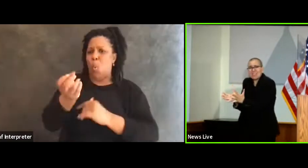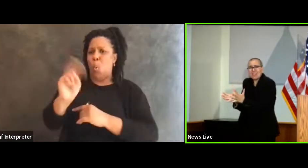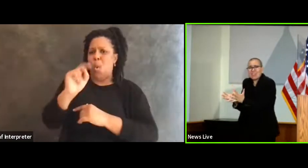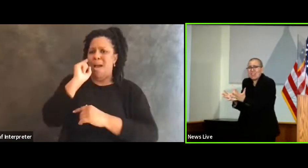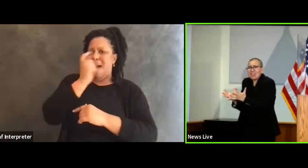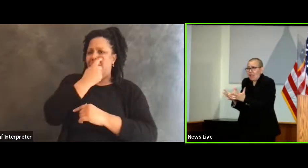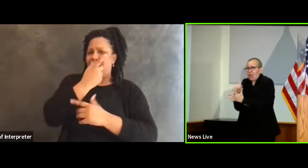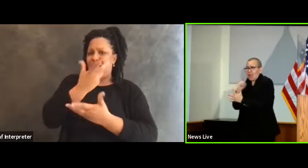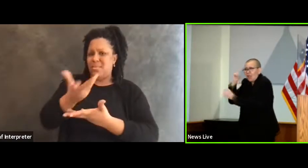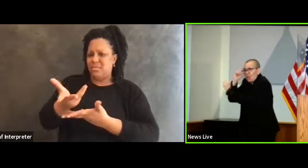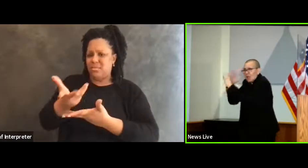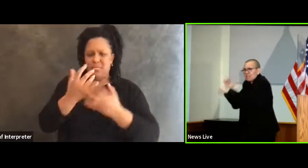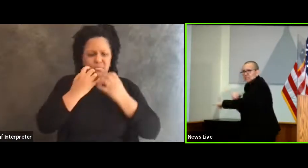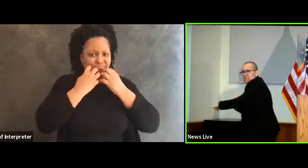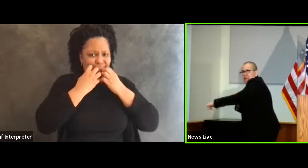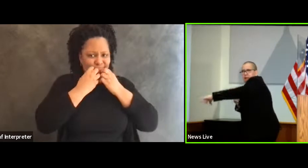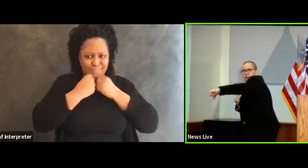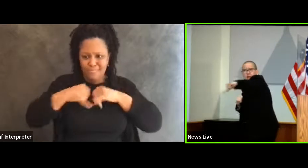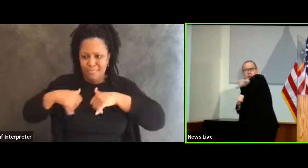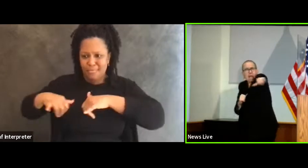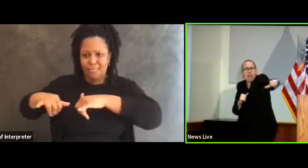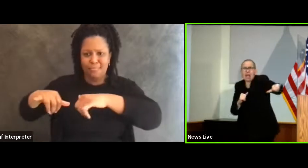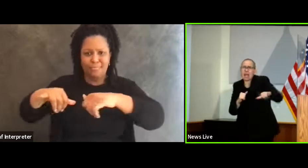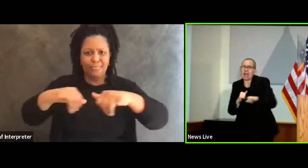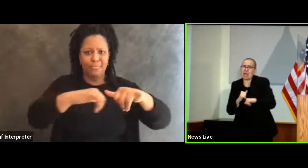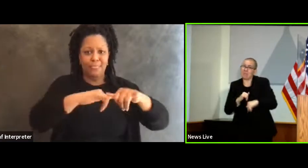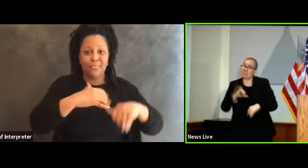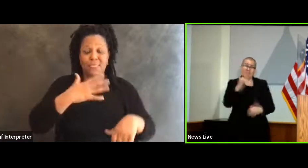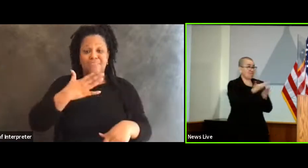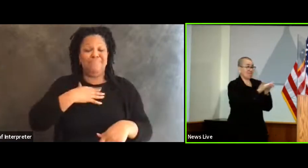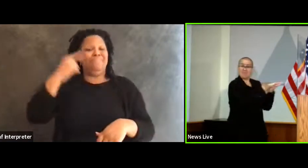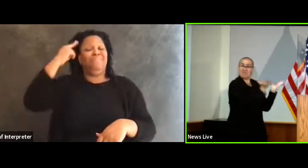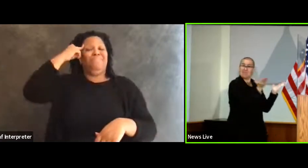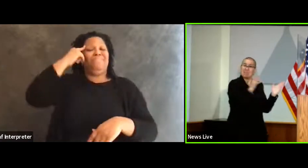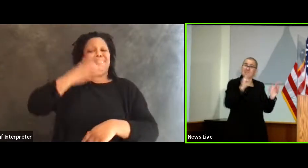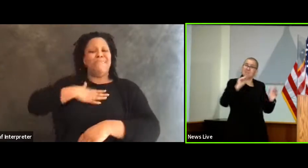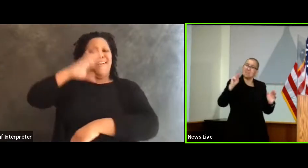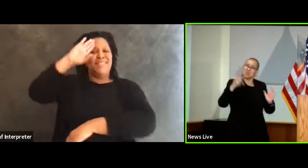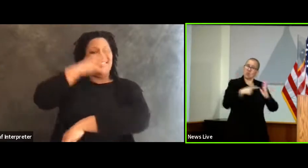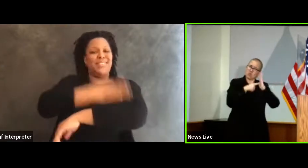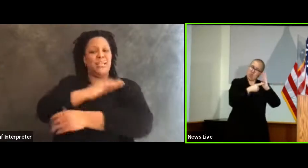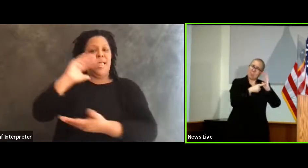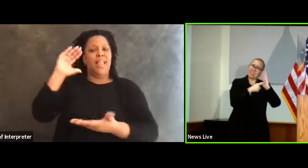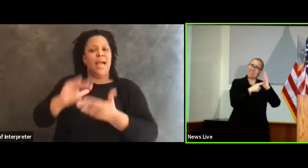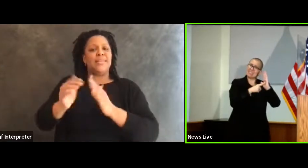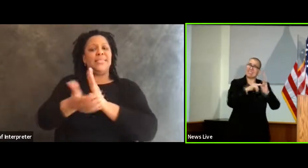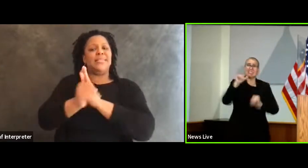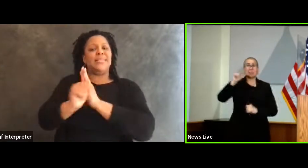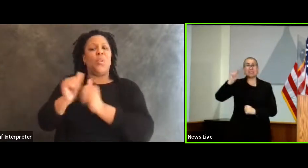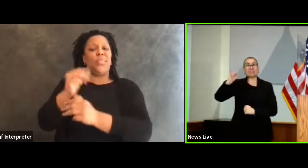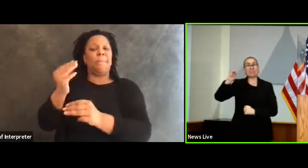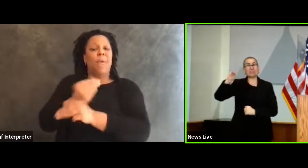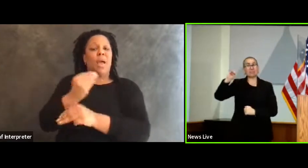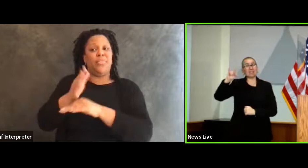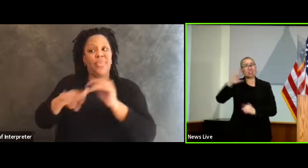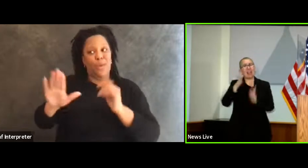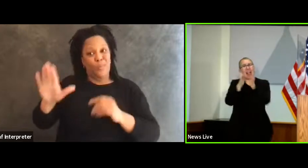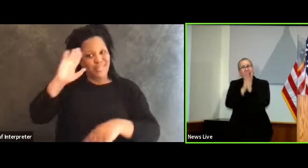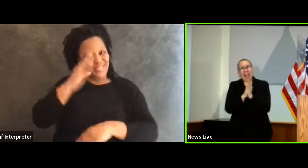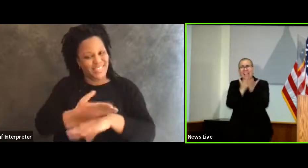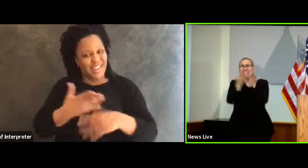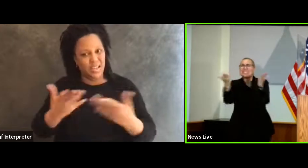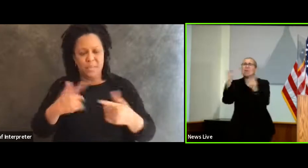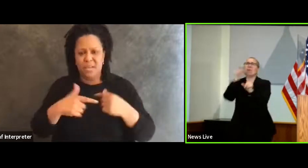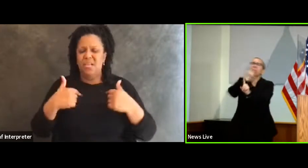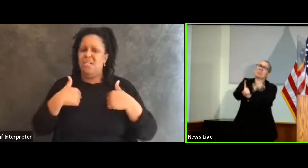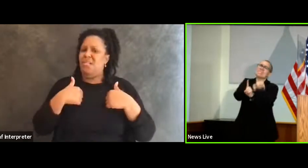Minnesotans, it's what all of these folks are asking, it's what Representative Miller is asking us to find in our hearts, see that other perspective. I think